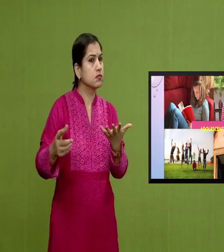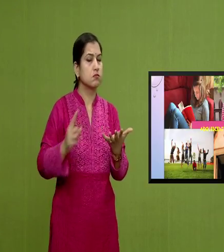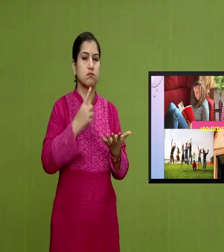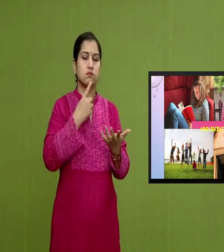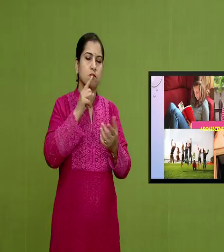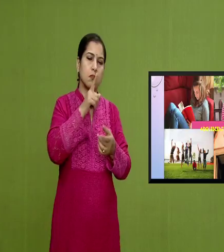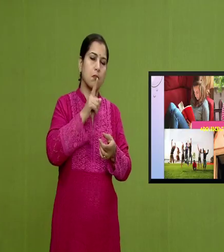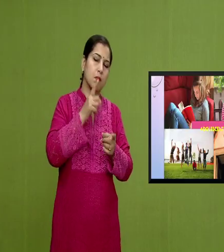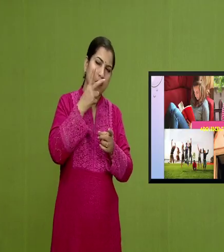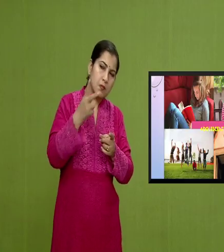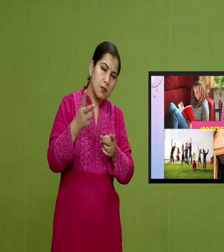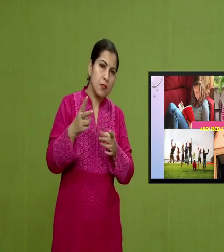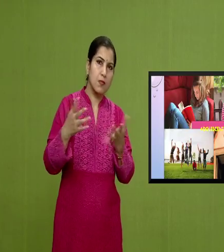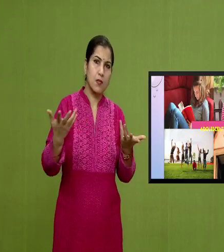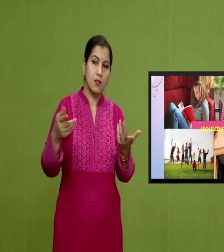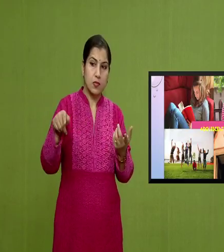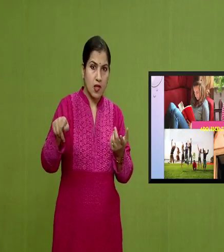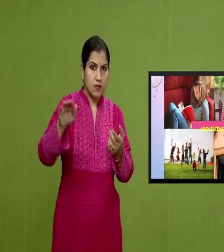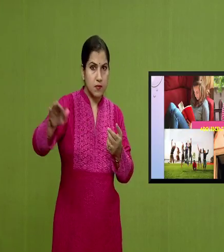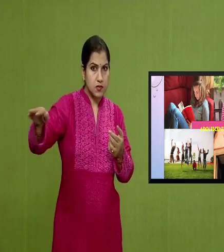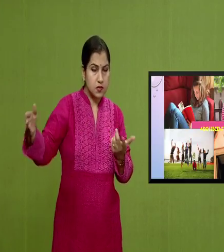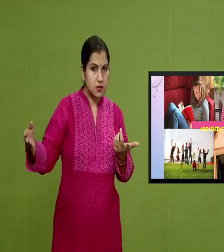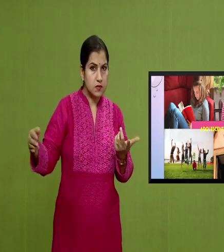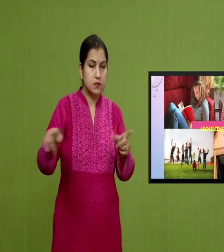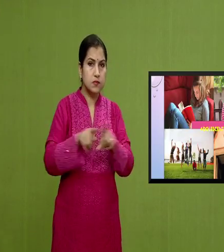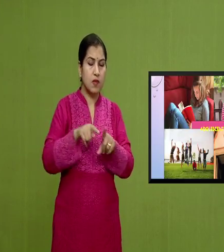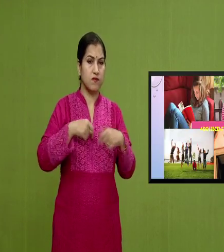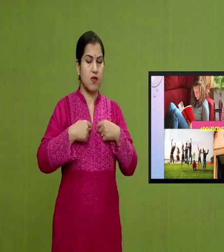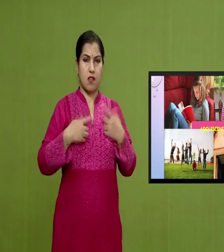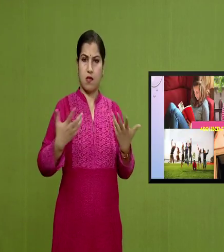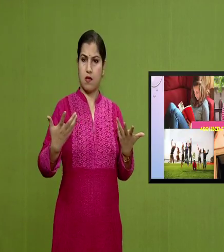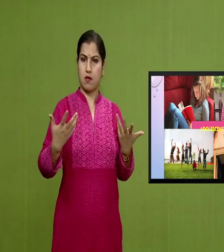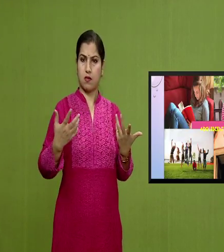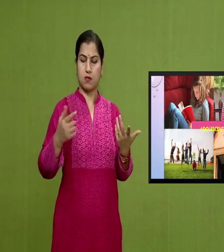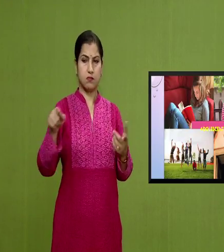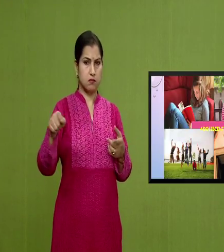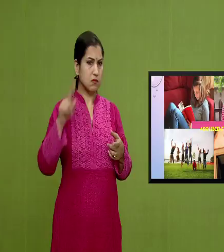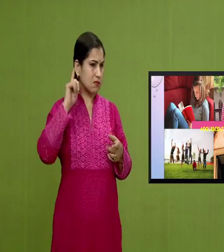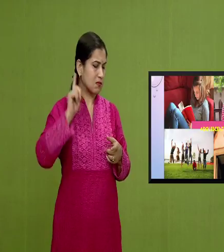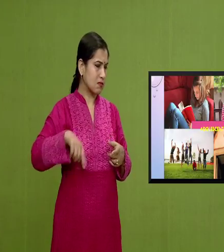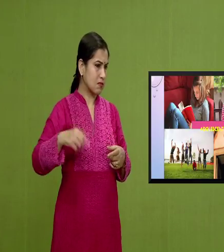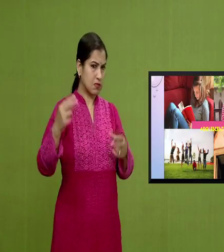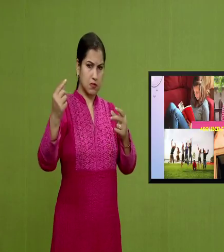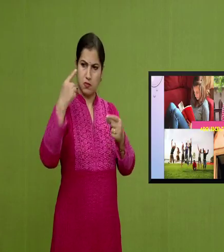raise in them a feeling of neglect and betrayal.